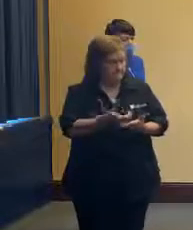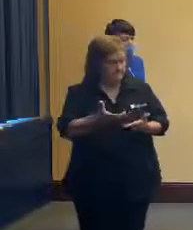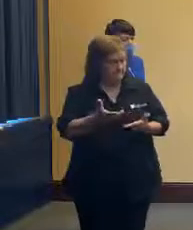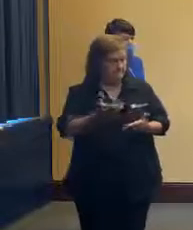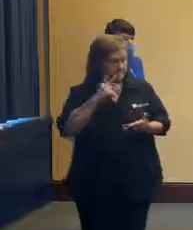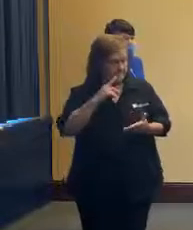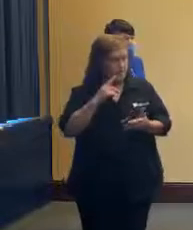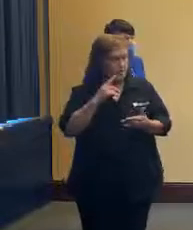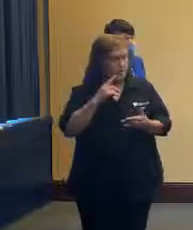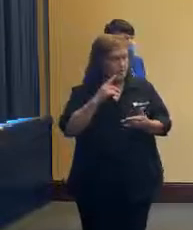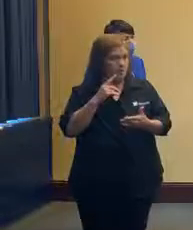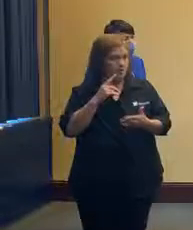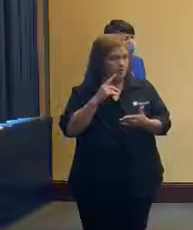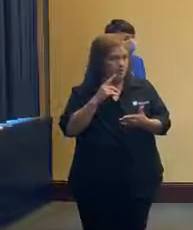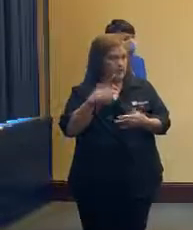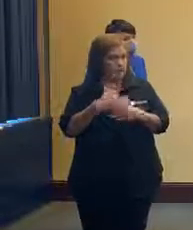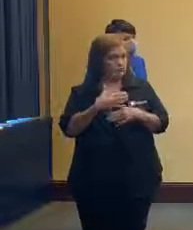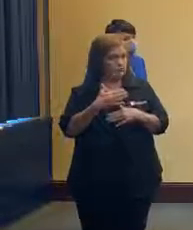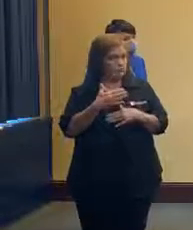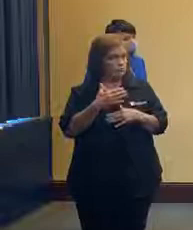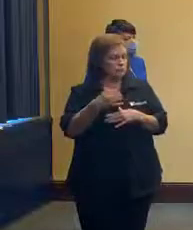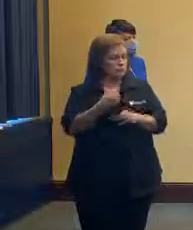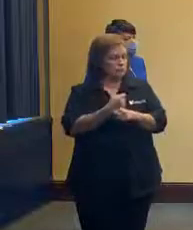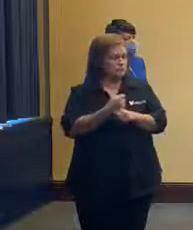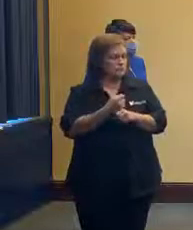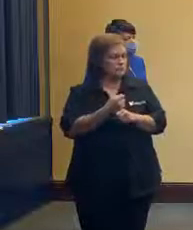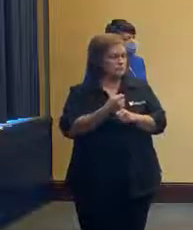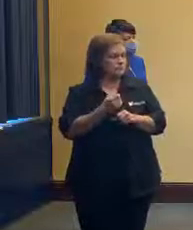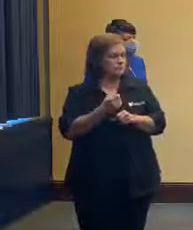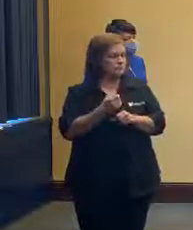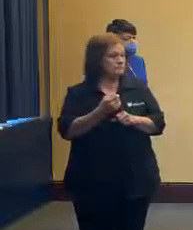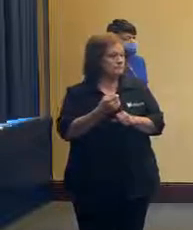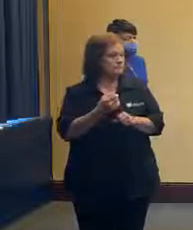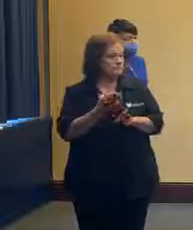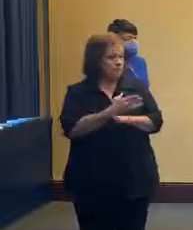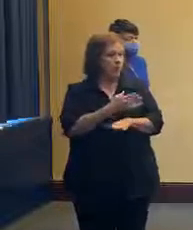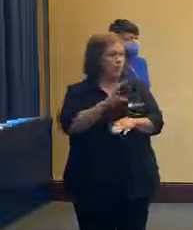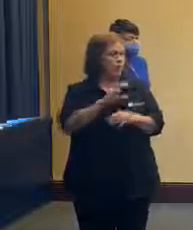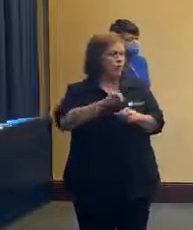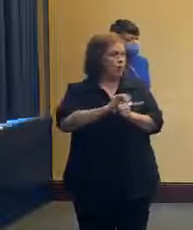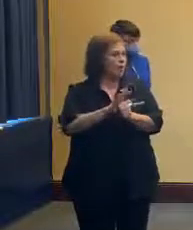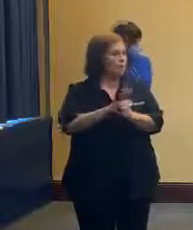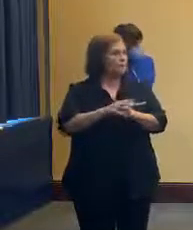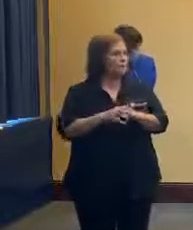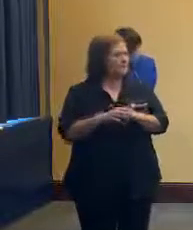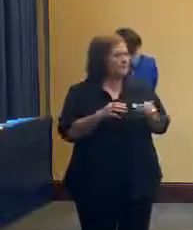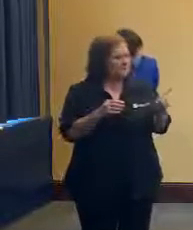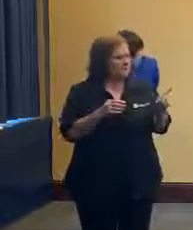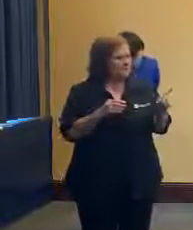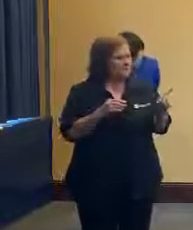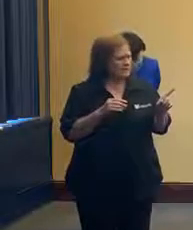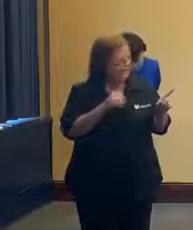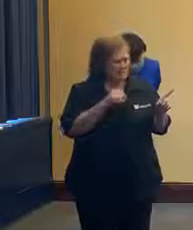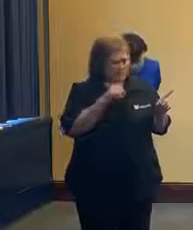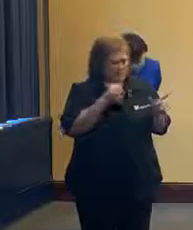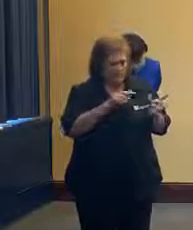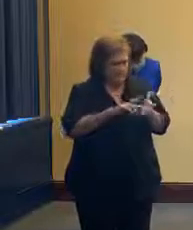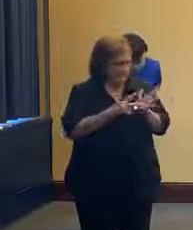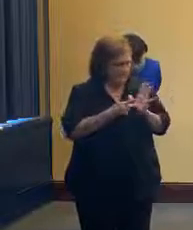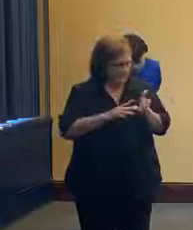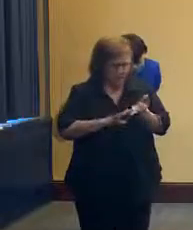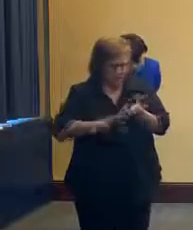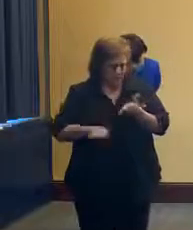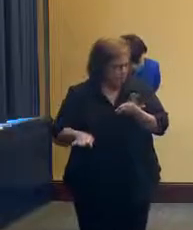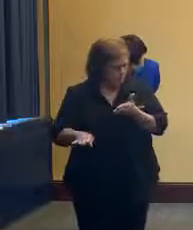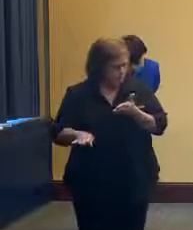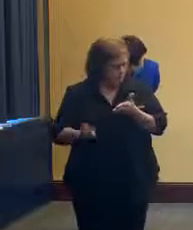fiscal position as far as pre-COVID. So, and just to be very clear on that, that doesn't involve any layoffs